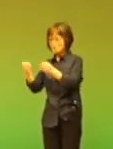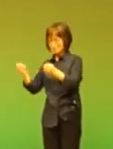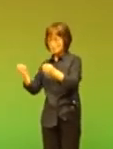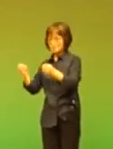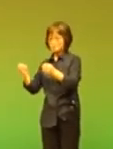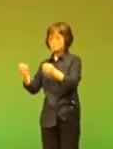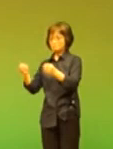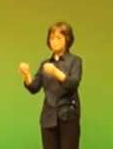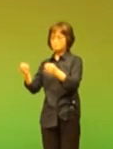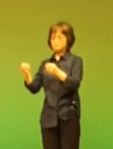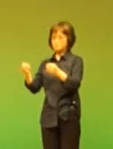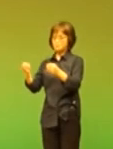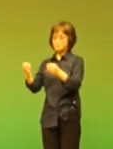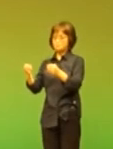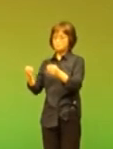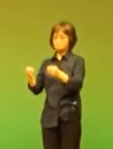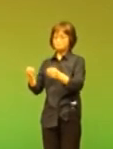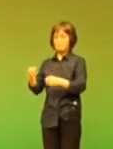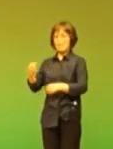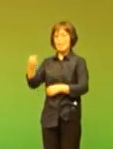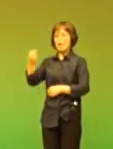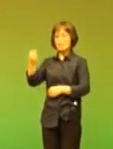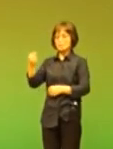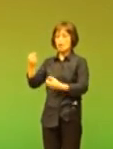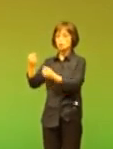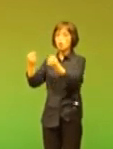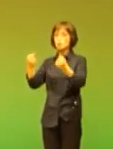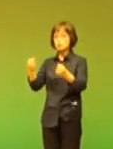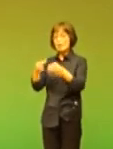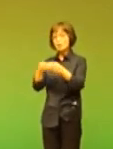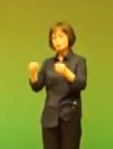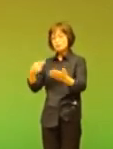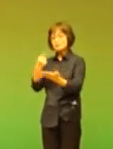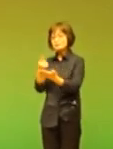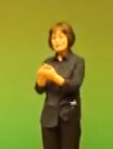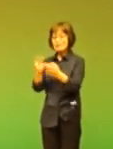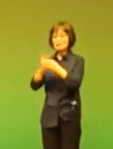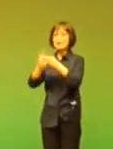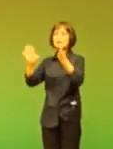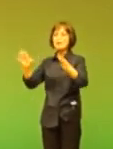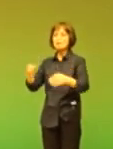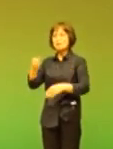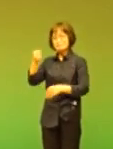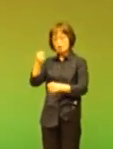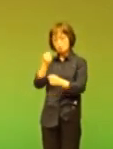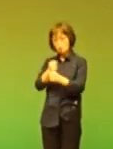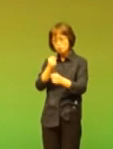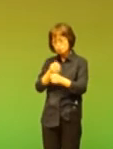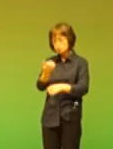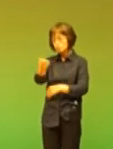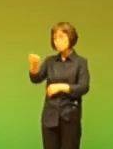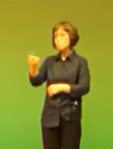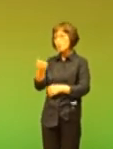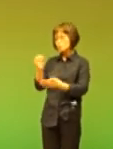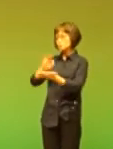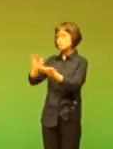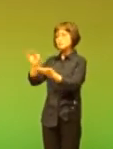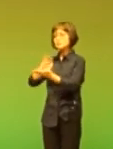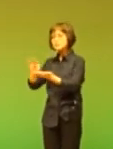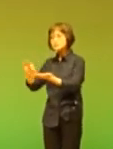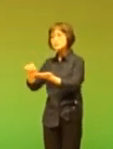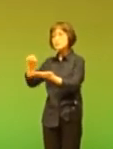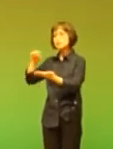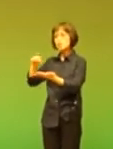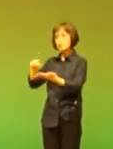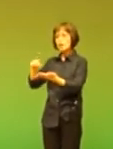weapons states for a legal ban on the manufacture, possession, use, or threat of use of nuclear